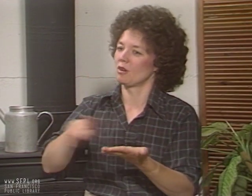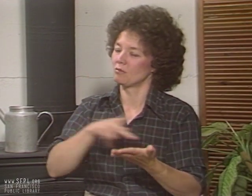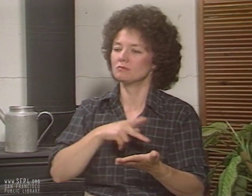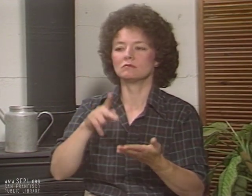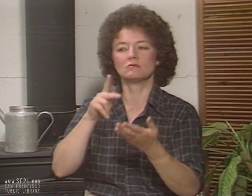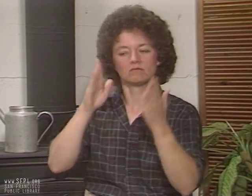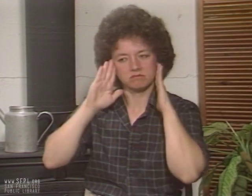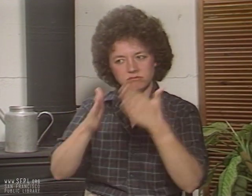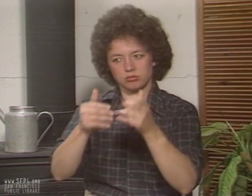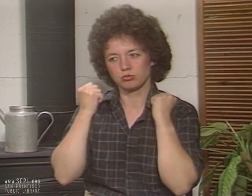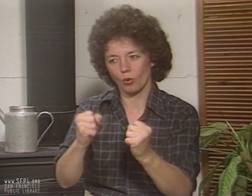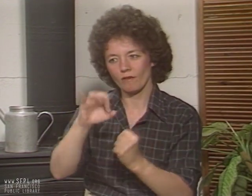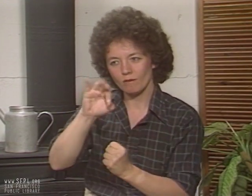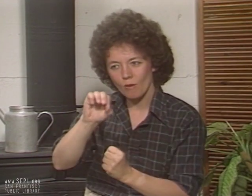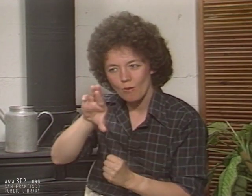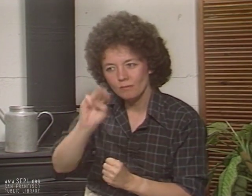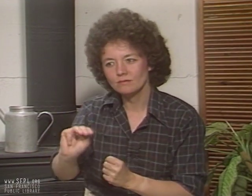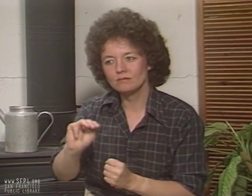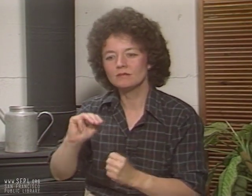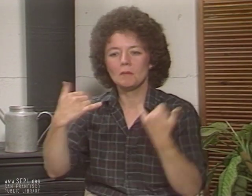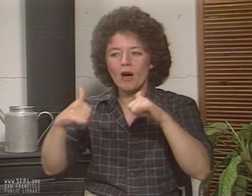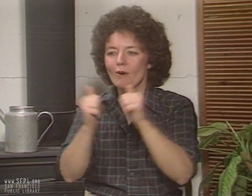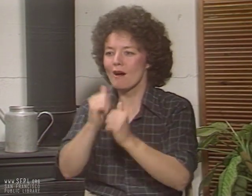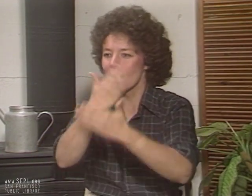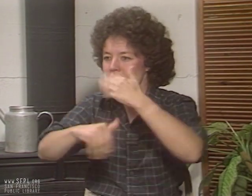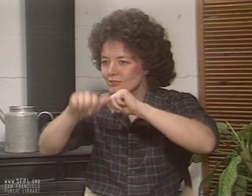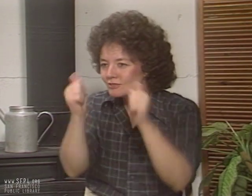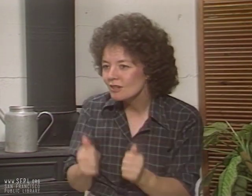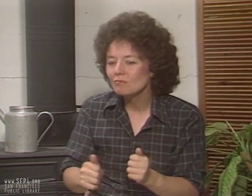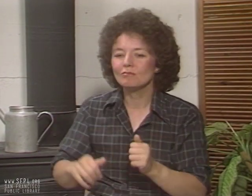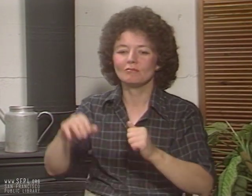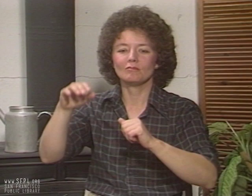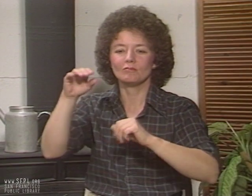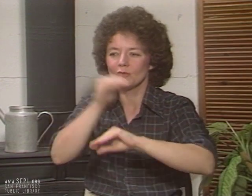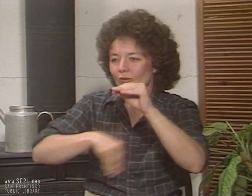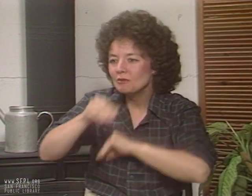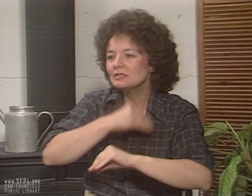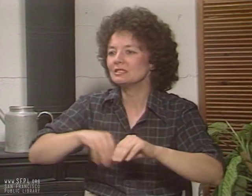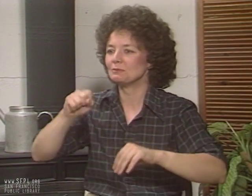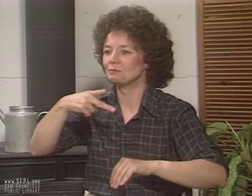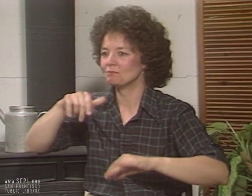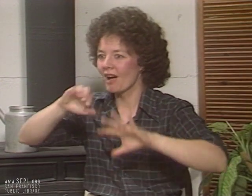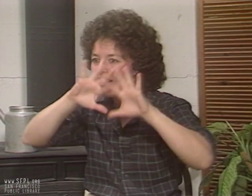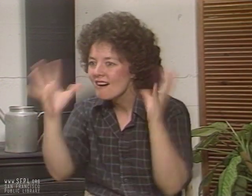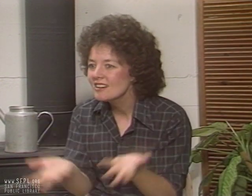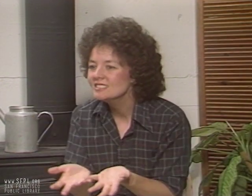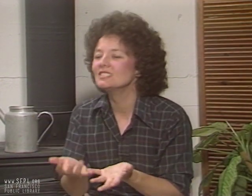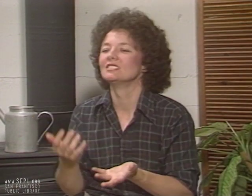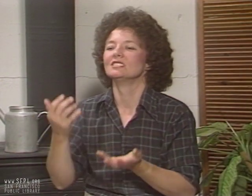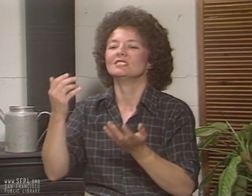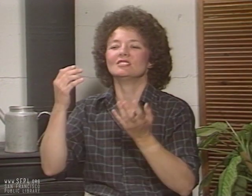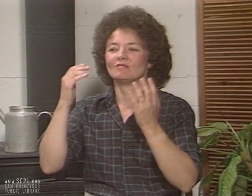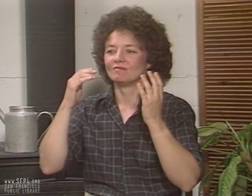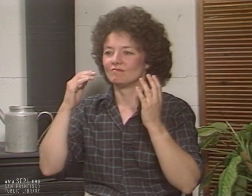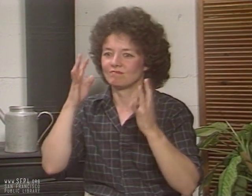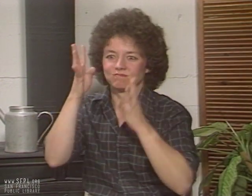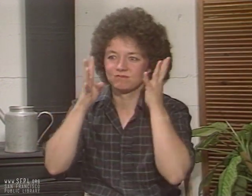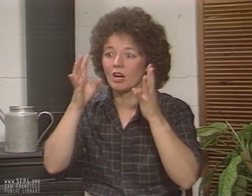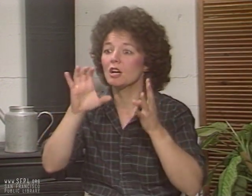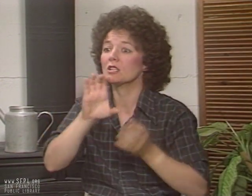in the development of my own poetry in ASL. As a result, I no longer needed writing to make poetry. At first, I concentrated more on